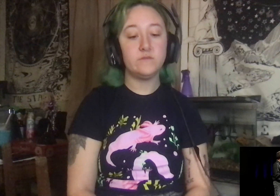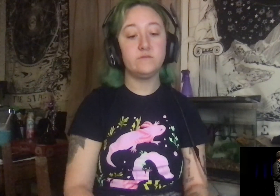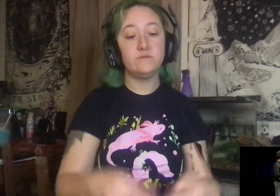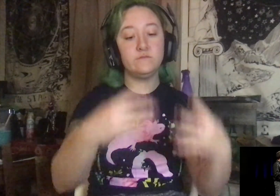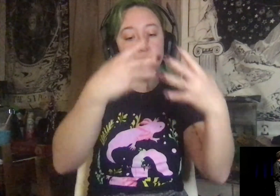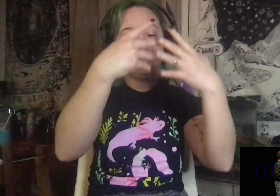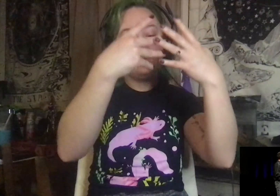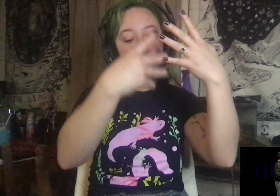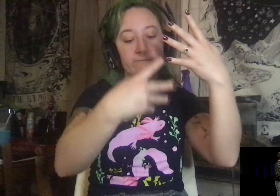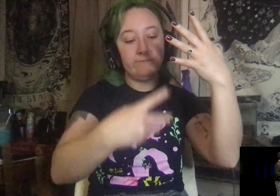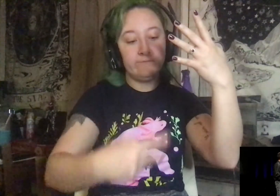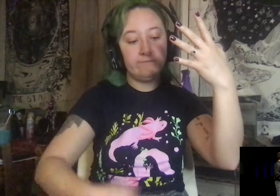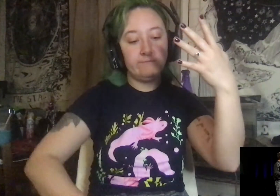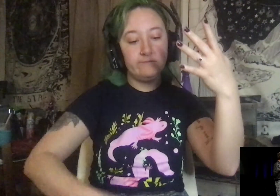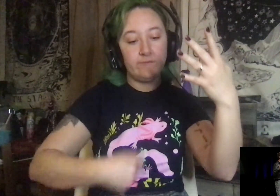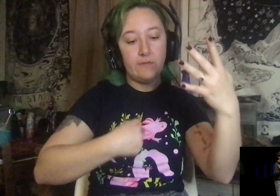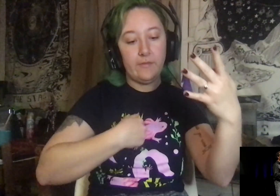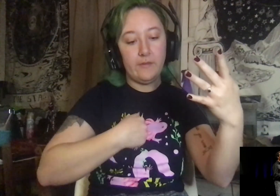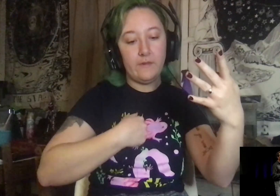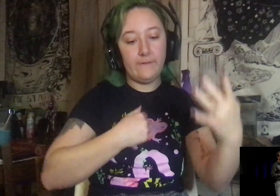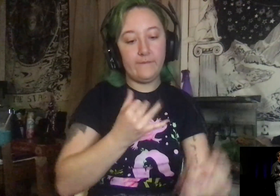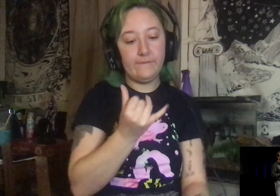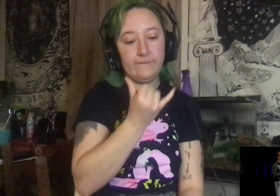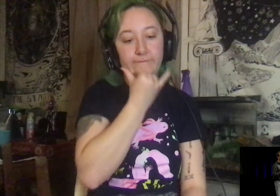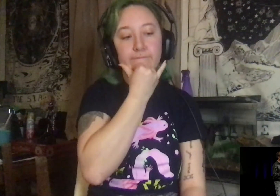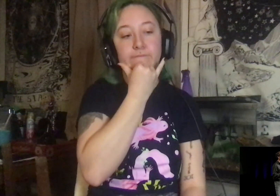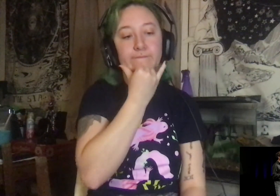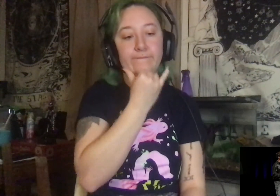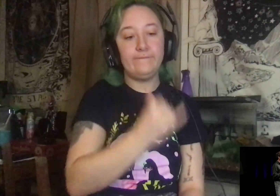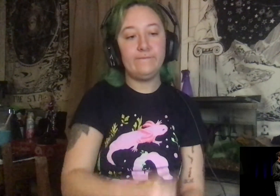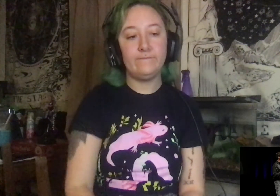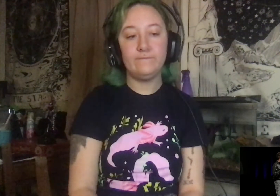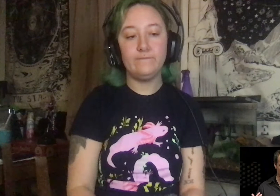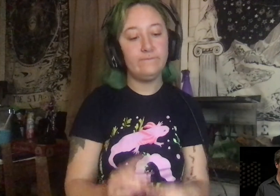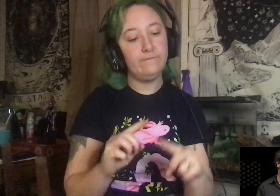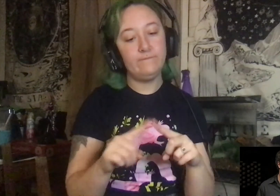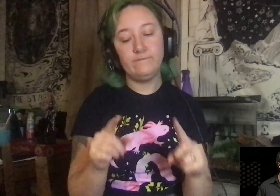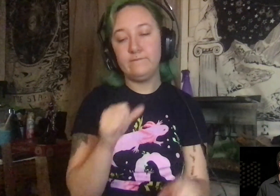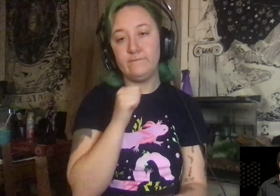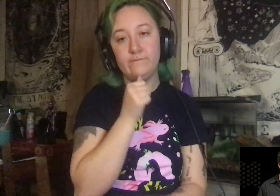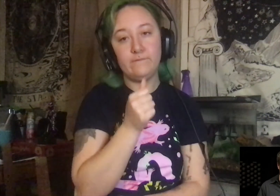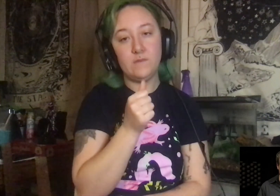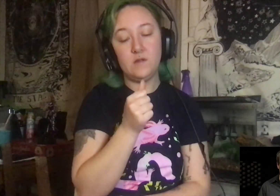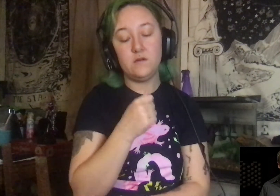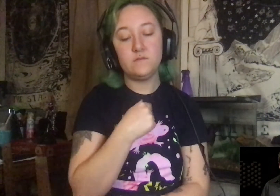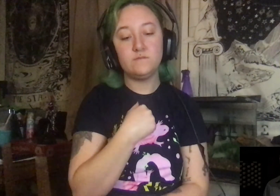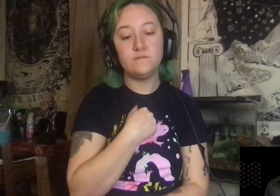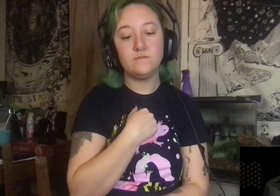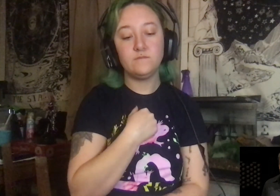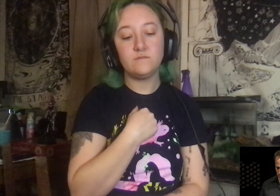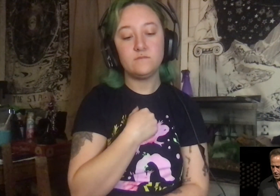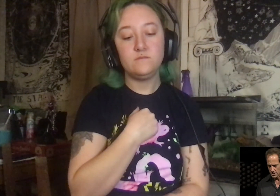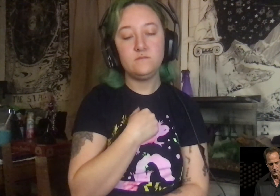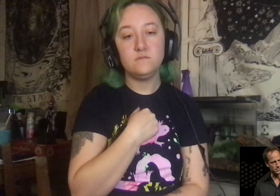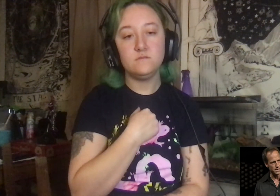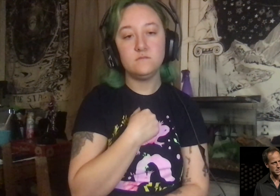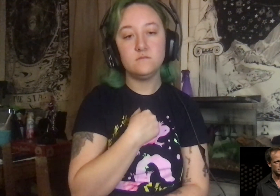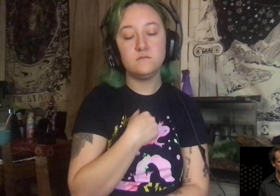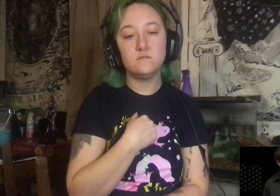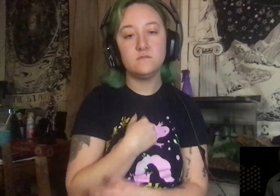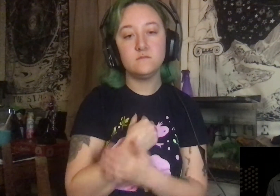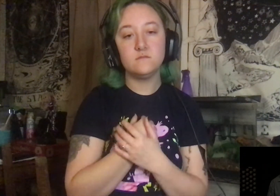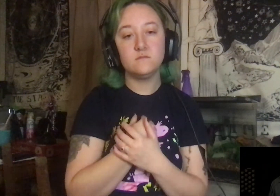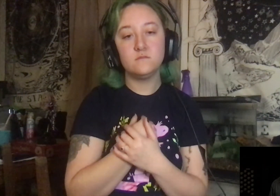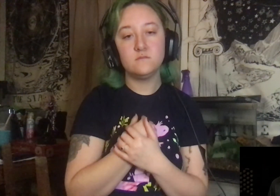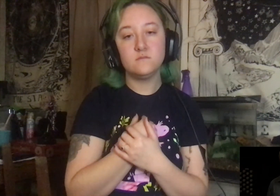list of ways that I got it wrong. But what it all comes down to is this. I have formed a theory, and I'm going to share it now in my remaining 2 minutes and